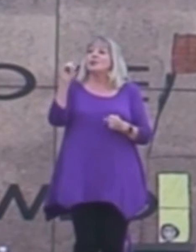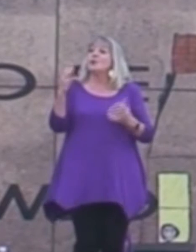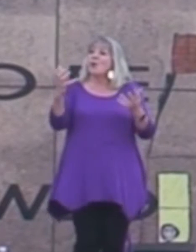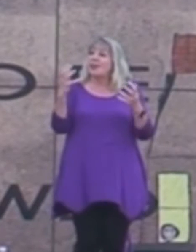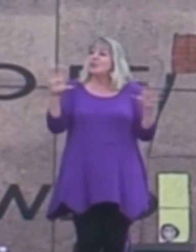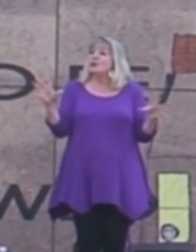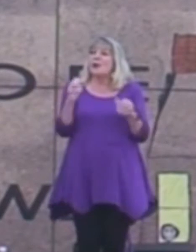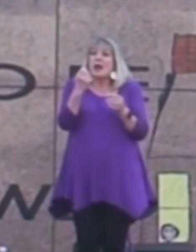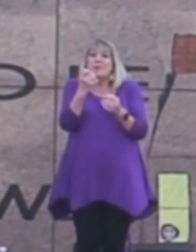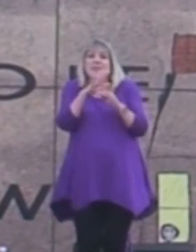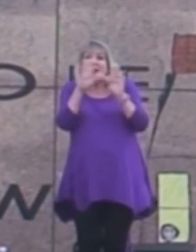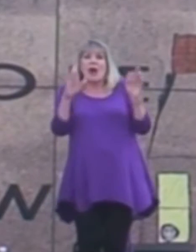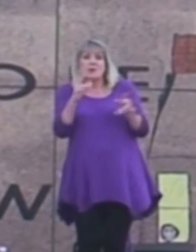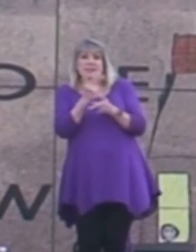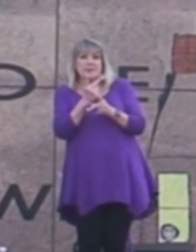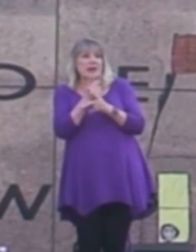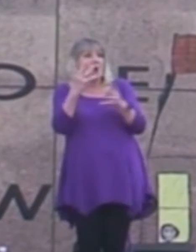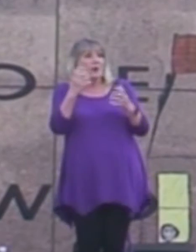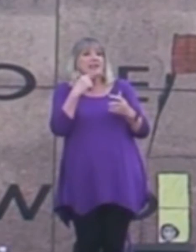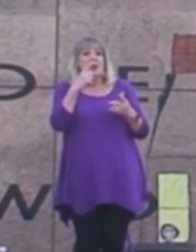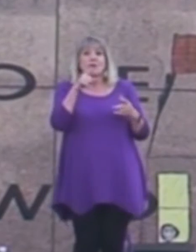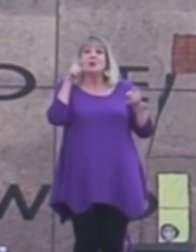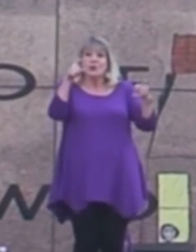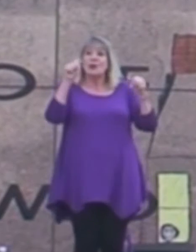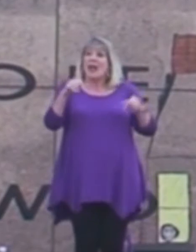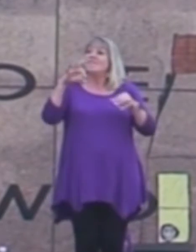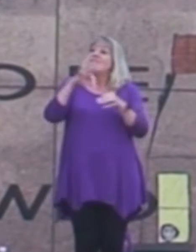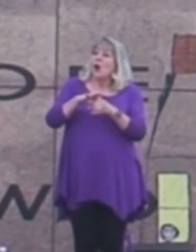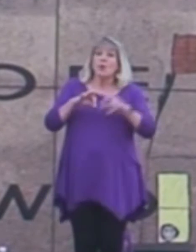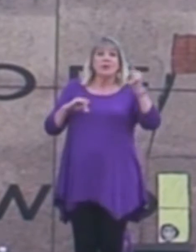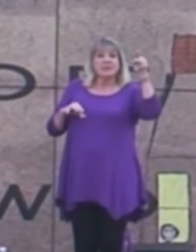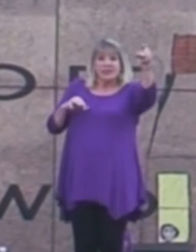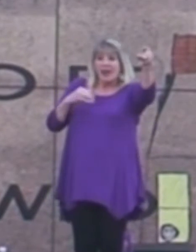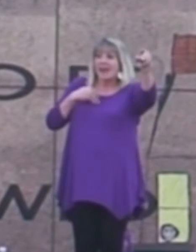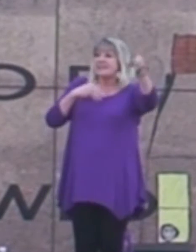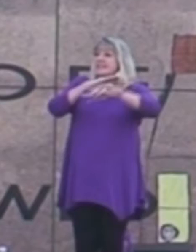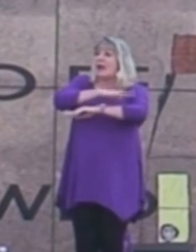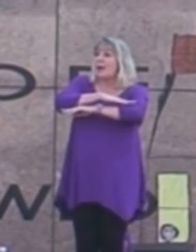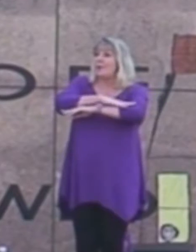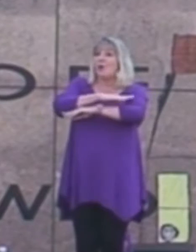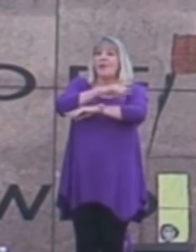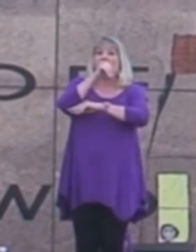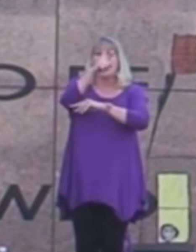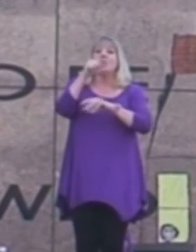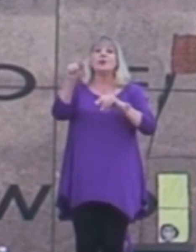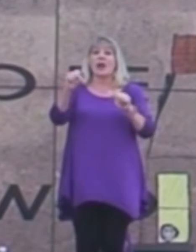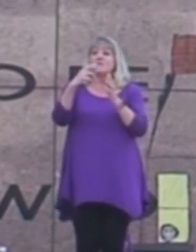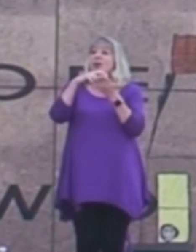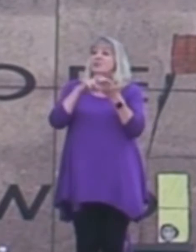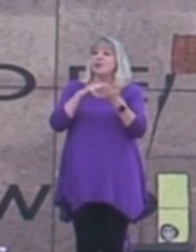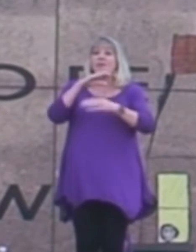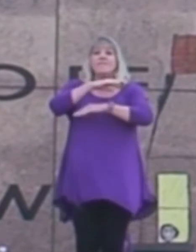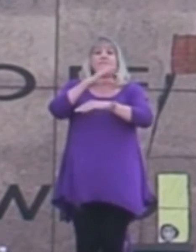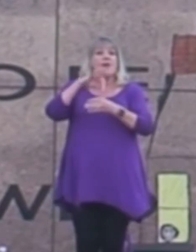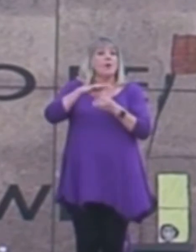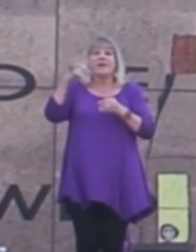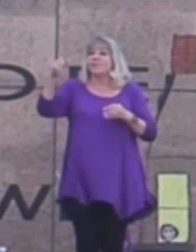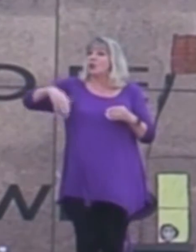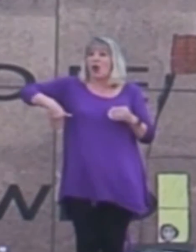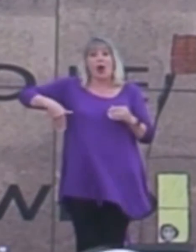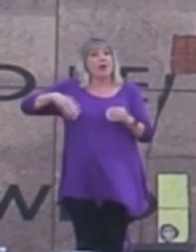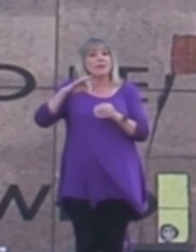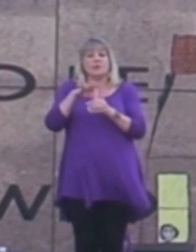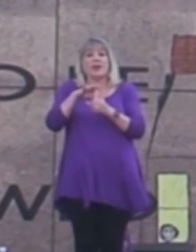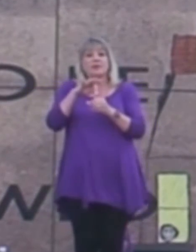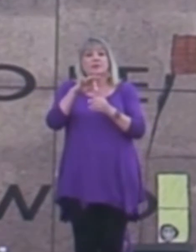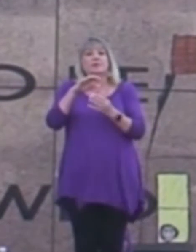do a little housekeeping right now. I want to tell you that you can vote. It has a table over there where you can register to vote if you're not registered at